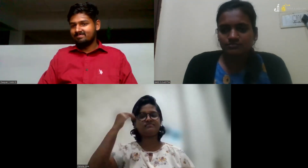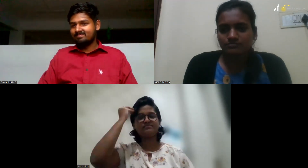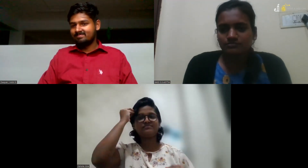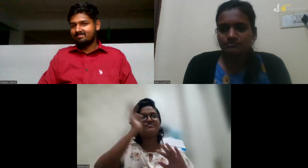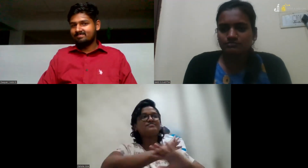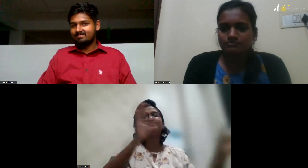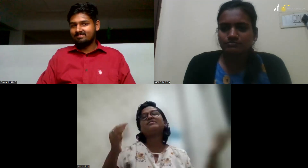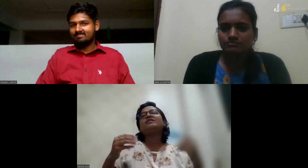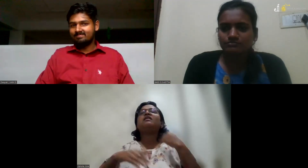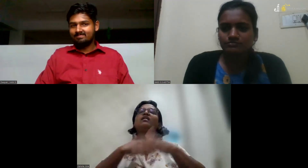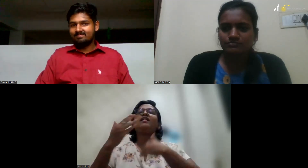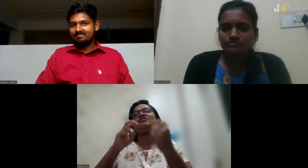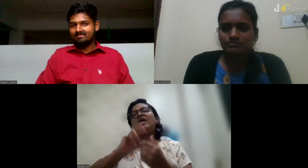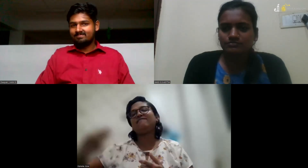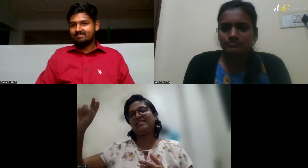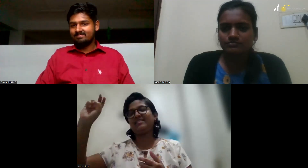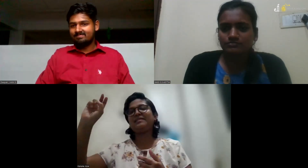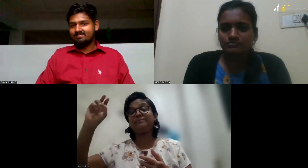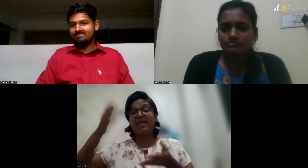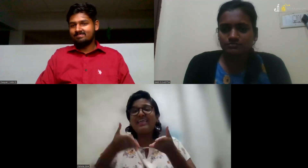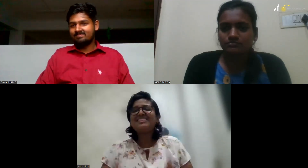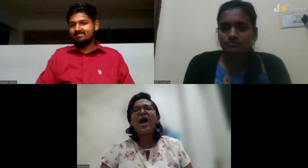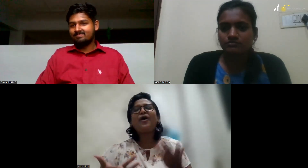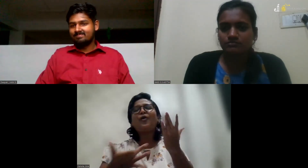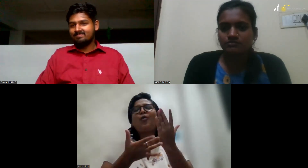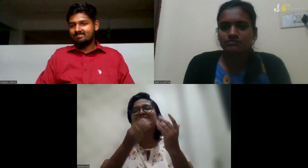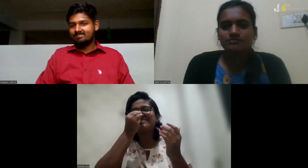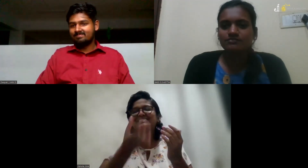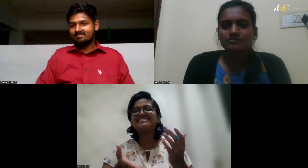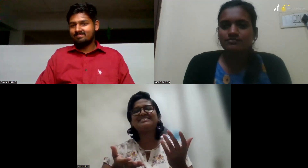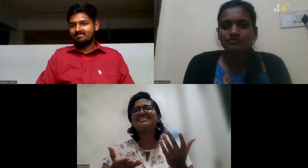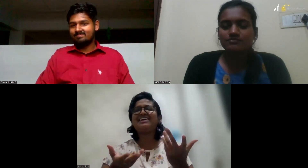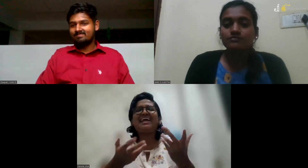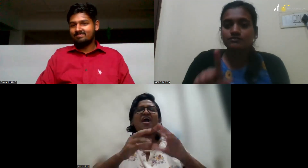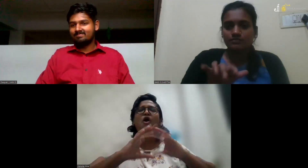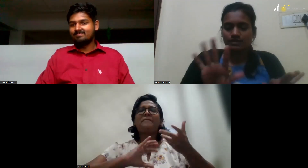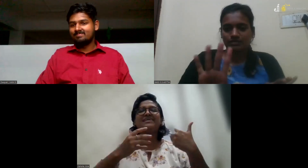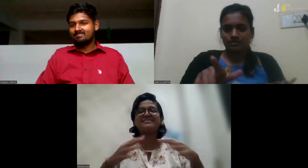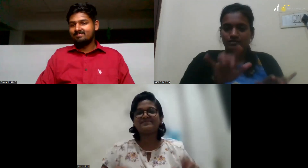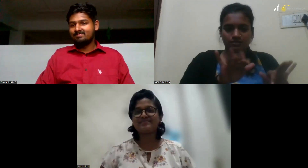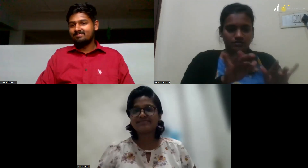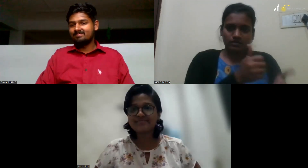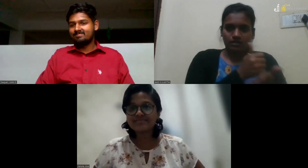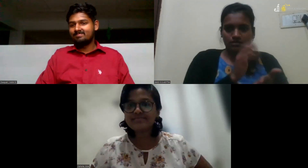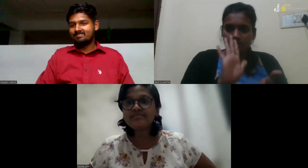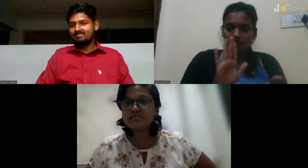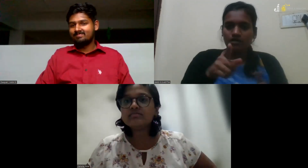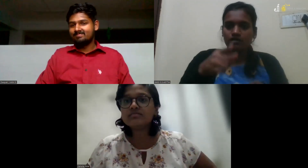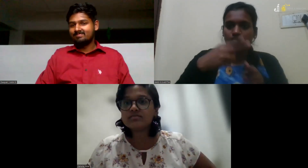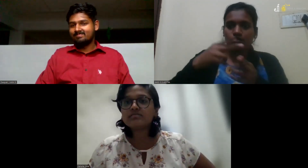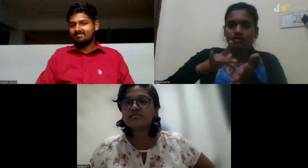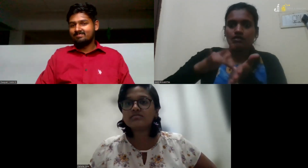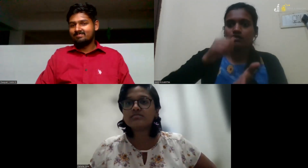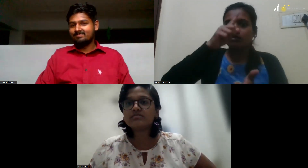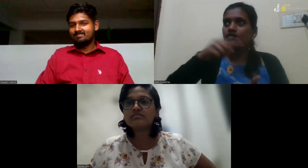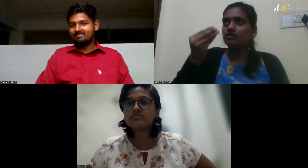notebook, and I remember all of these things. Then I started traveling. No, but now we have smartphones and technology. It's